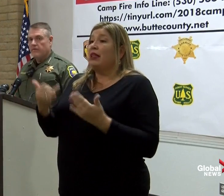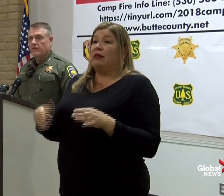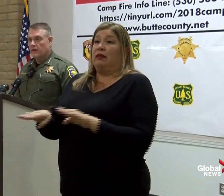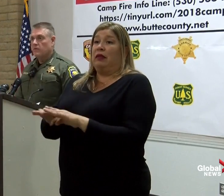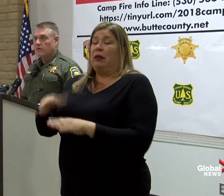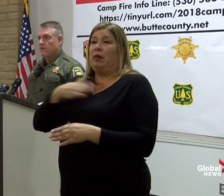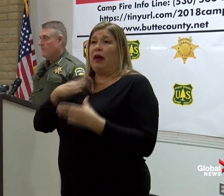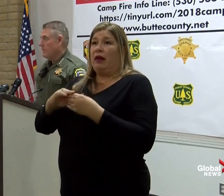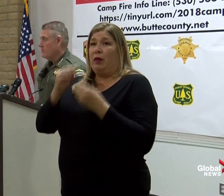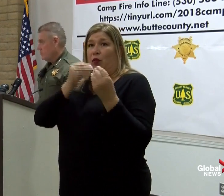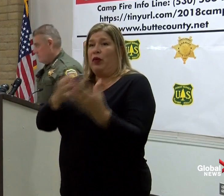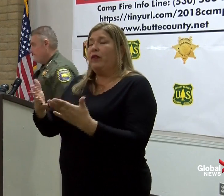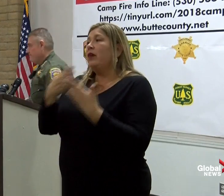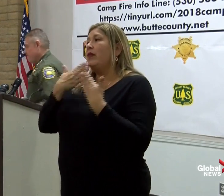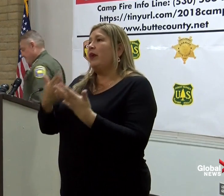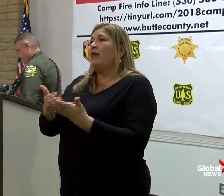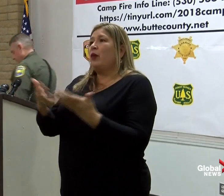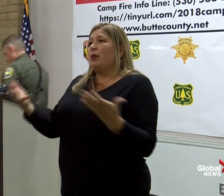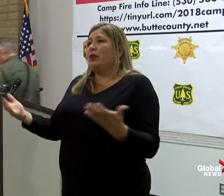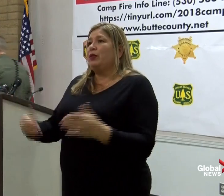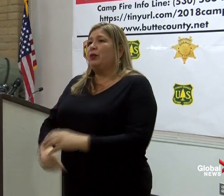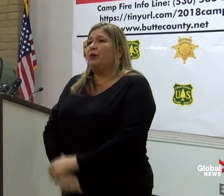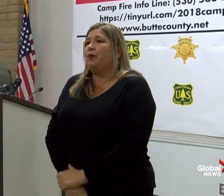end of my briefing. Thank you all very, very much.